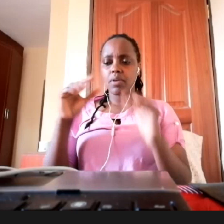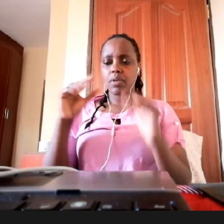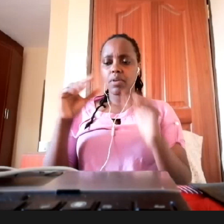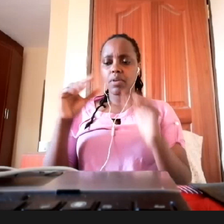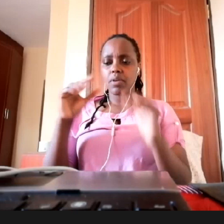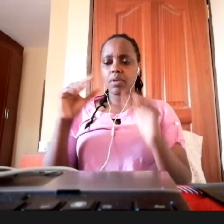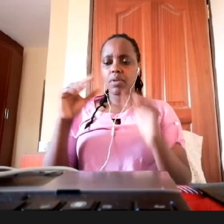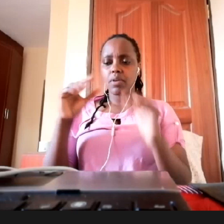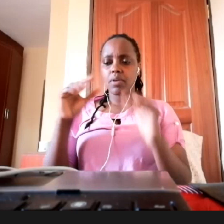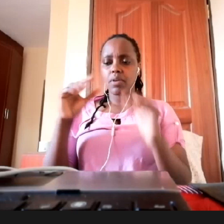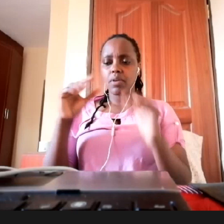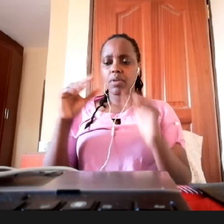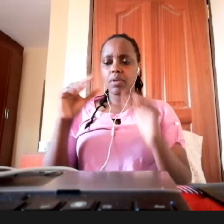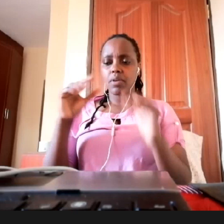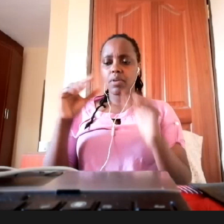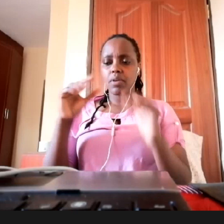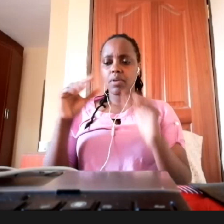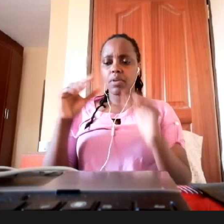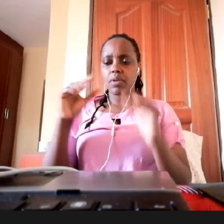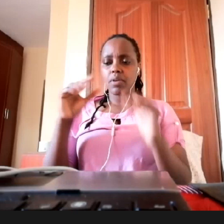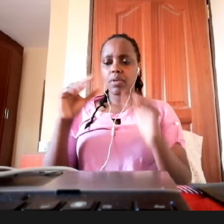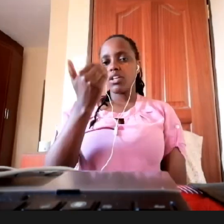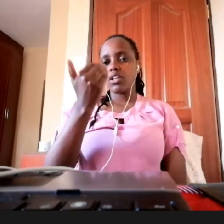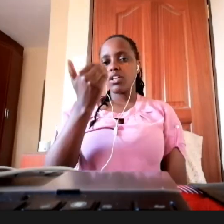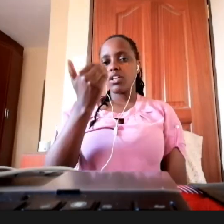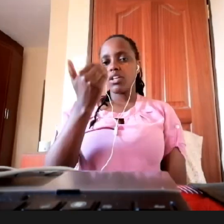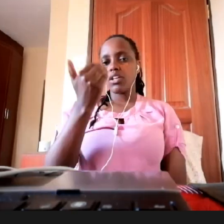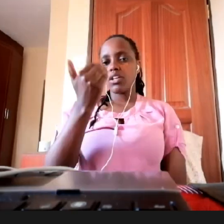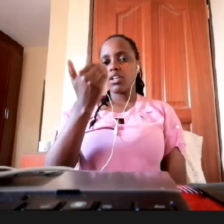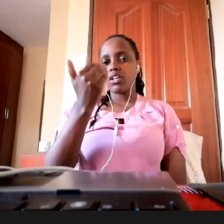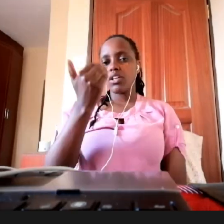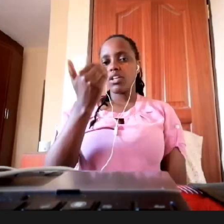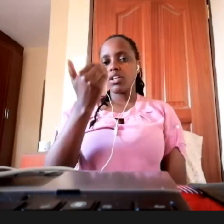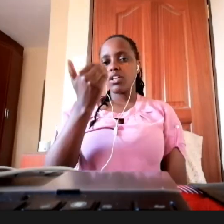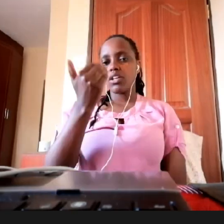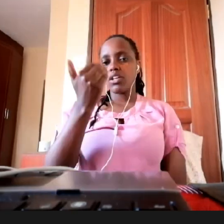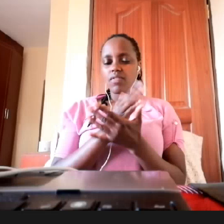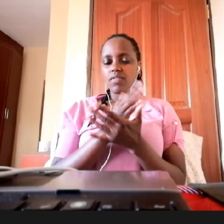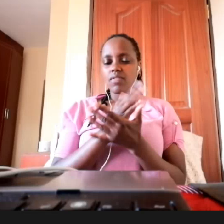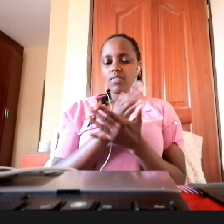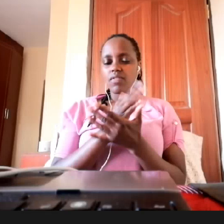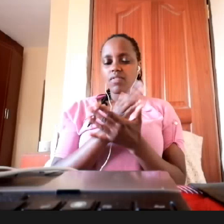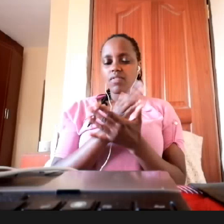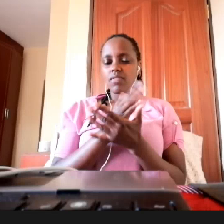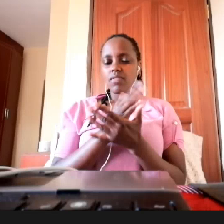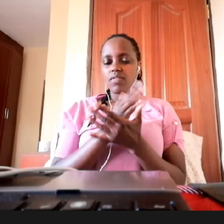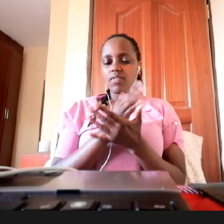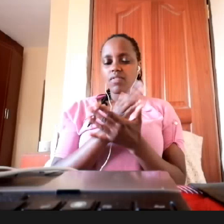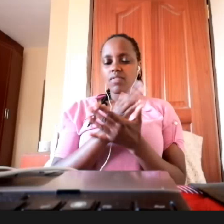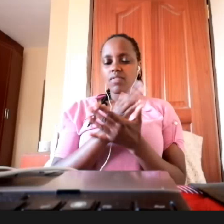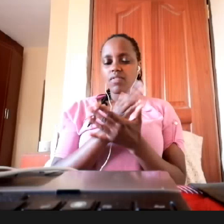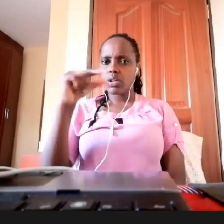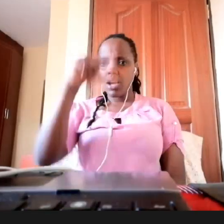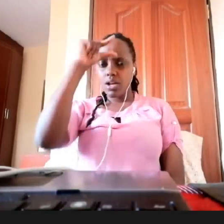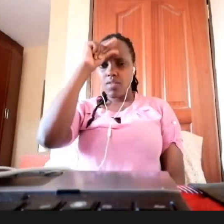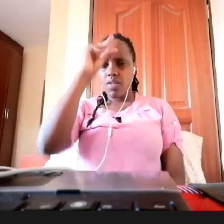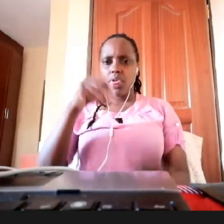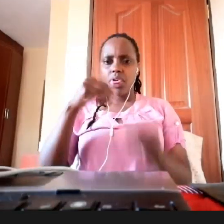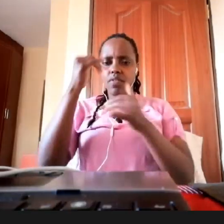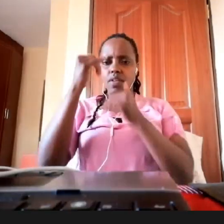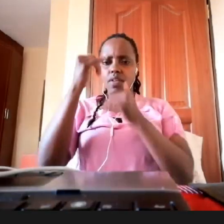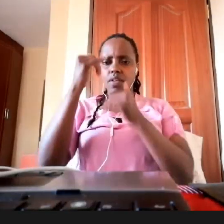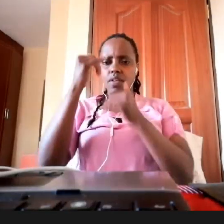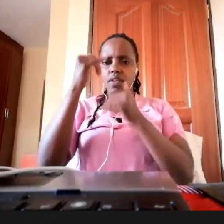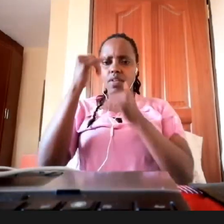African Charter on the Rights and Welfare of the Child. The Gabonese government presented its last report in